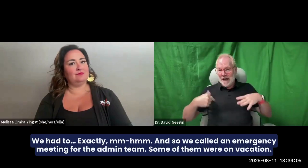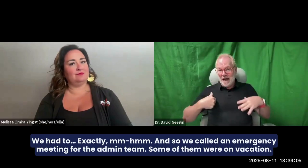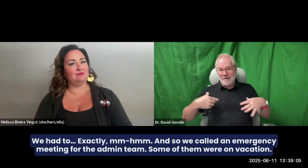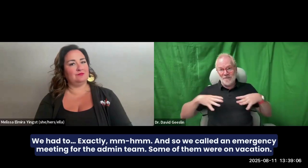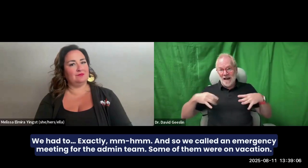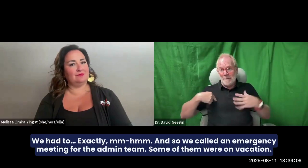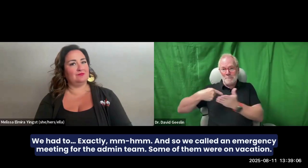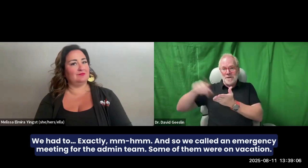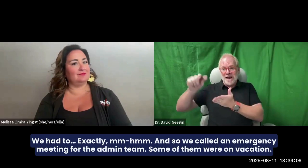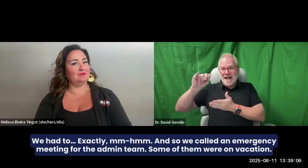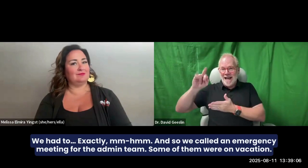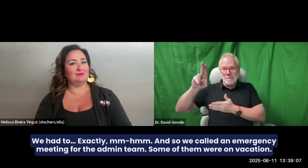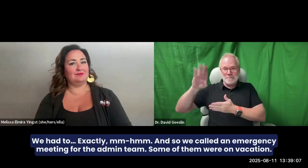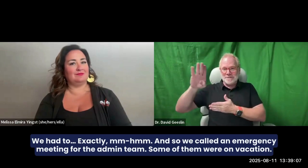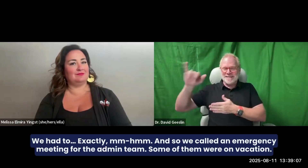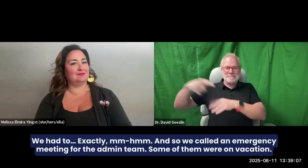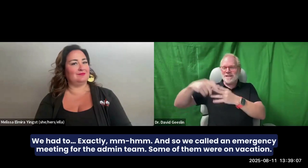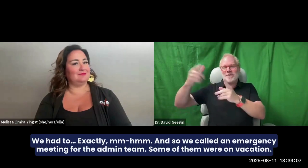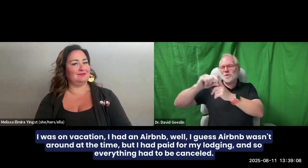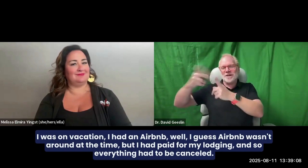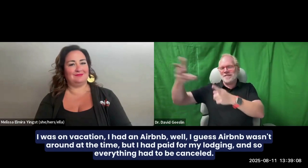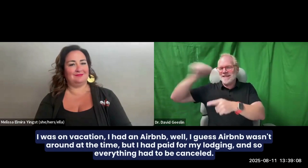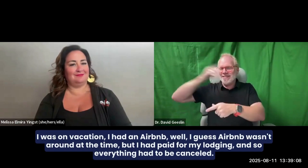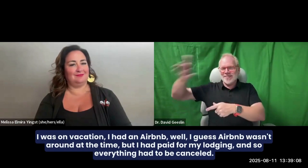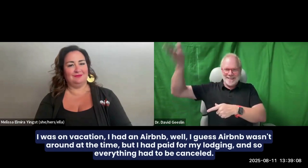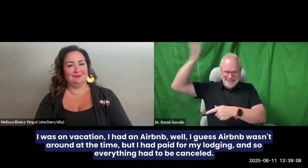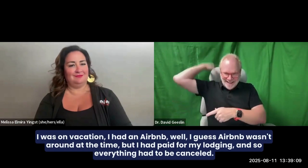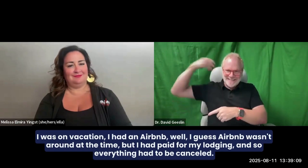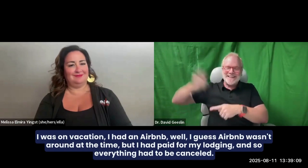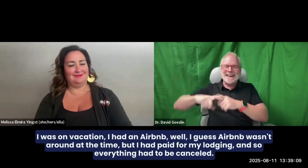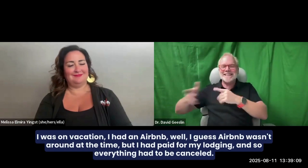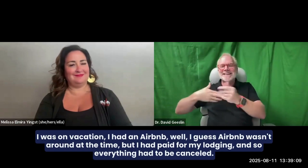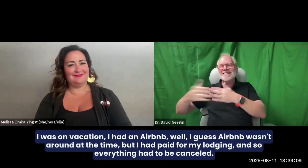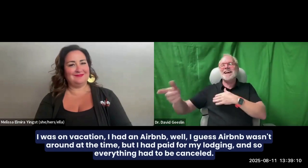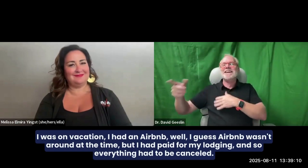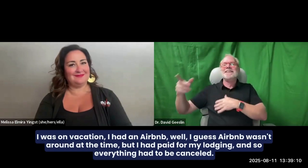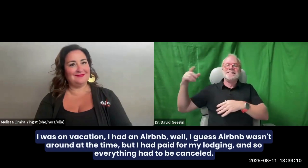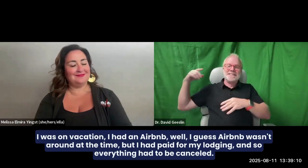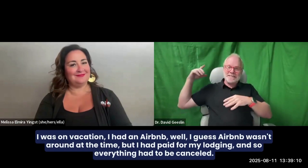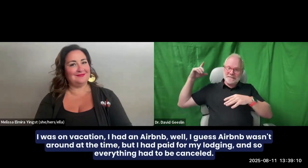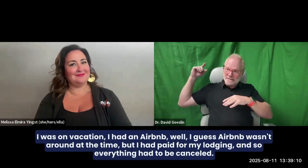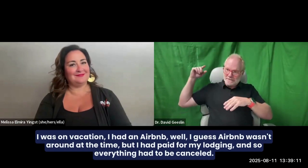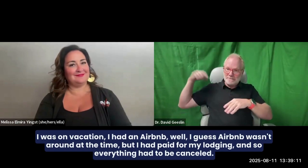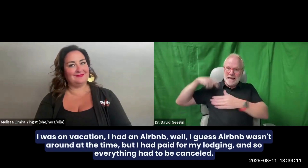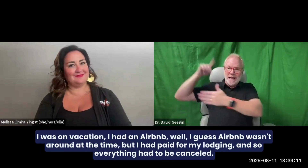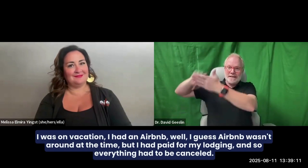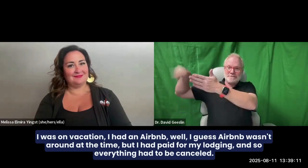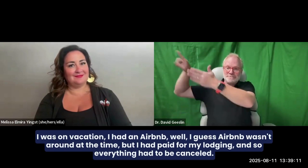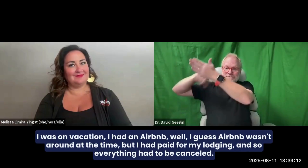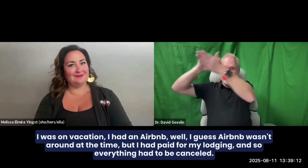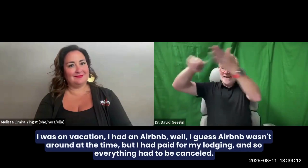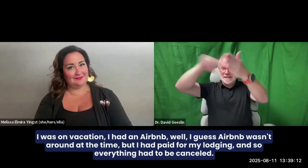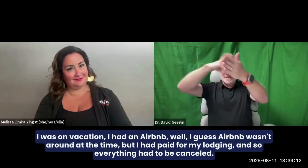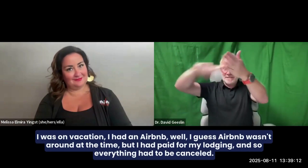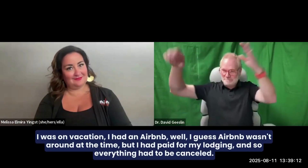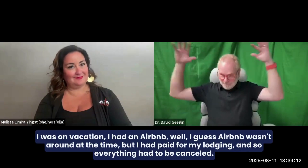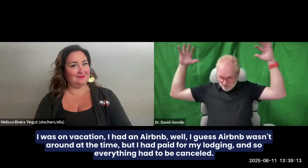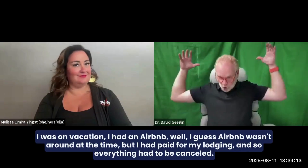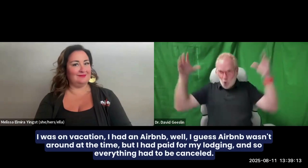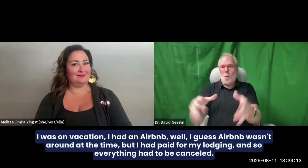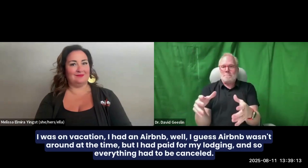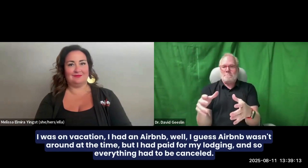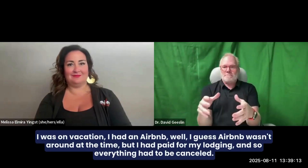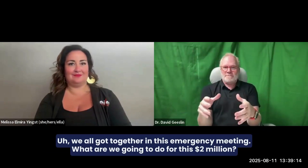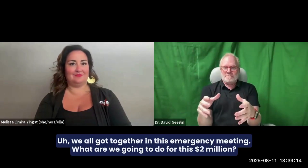meeting for the admin team. Some of them were on vacation. I was on vacation. I had Airbnb. Well, I guess Airbnb wasn't around at the time, but I had paid for my lodging,